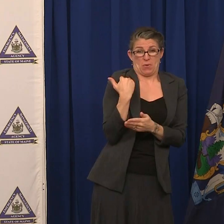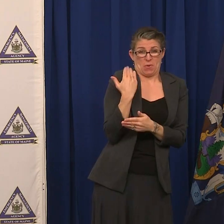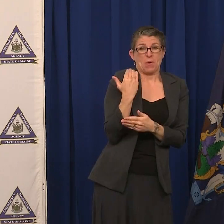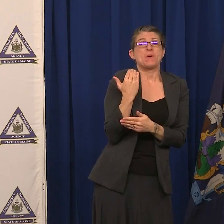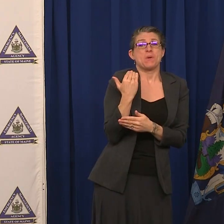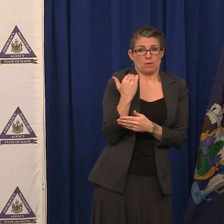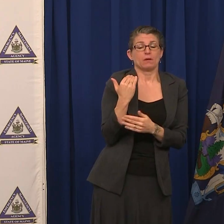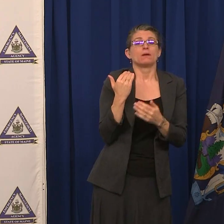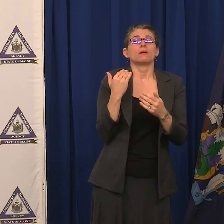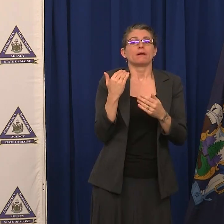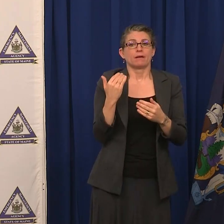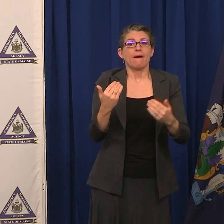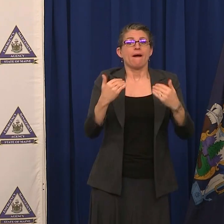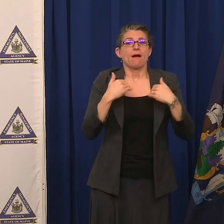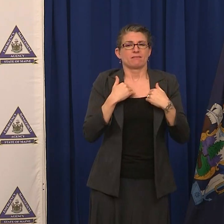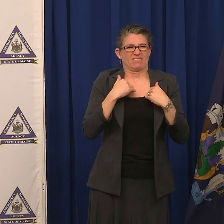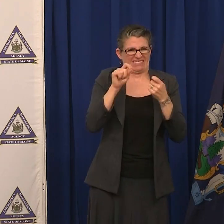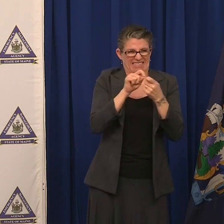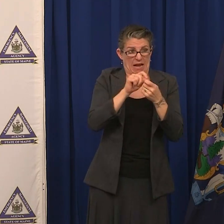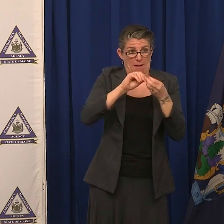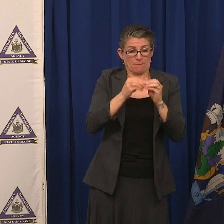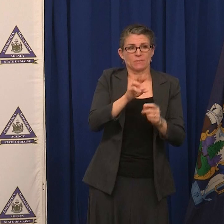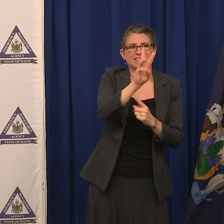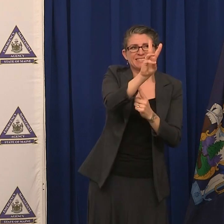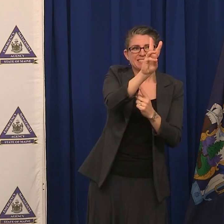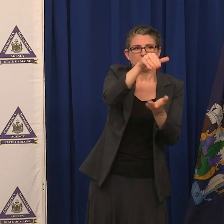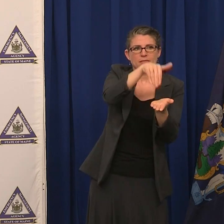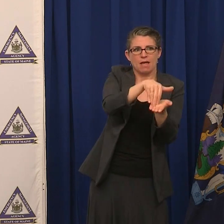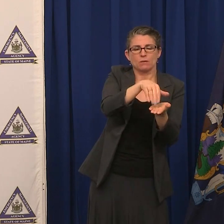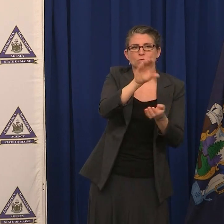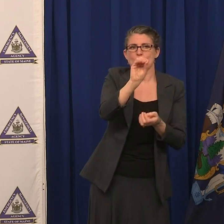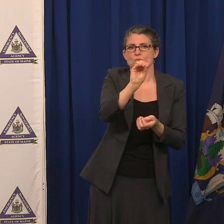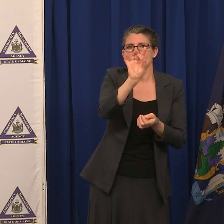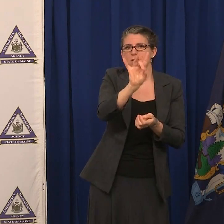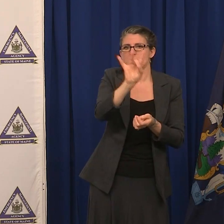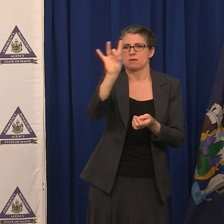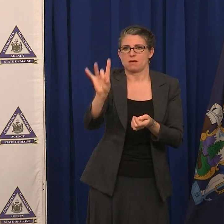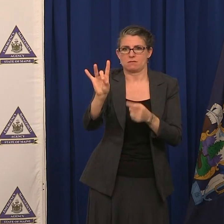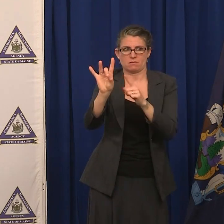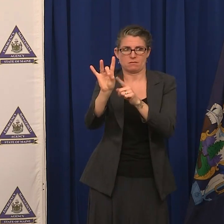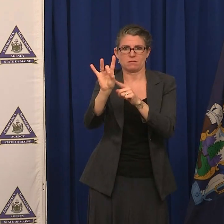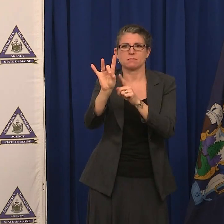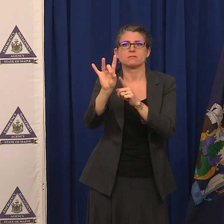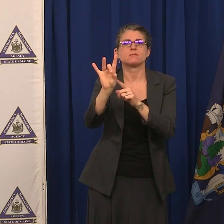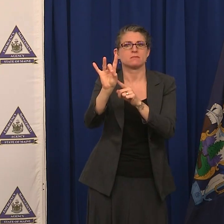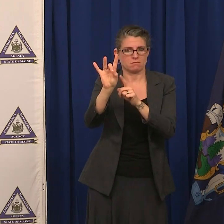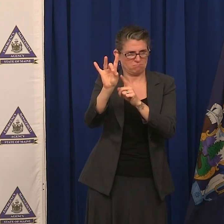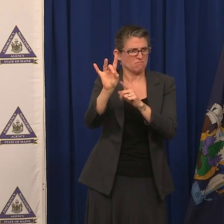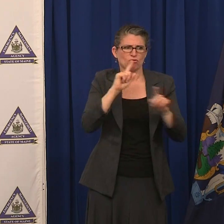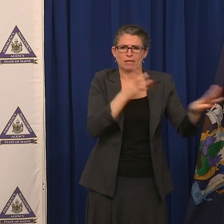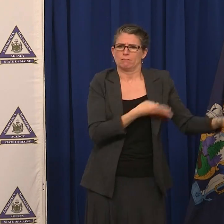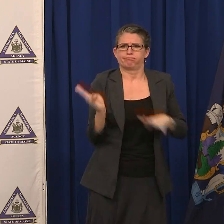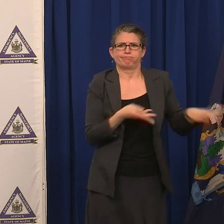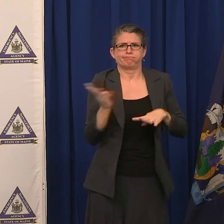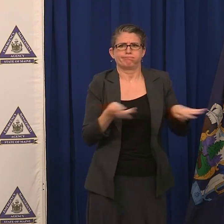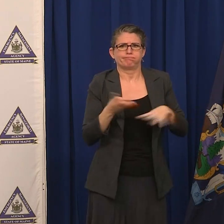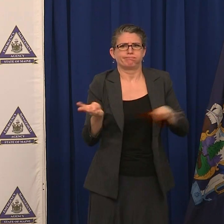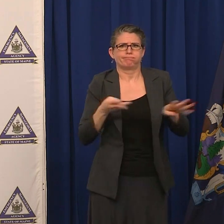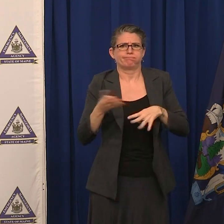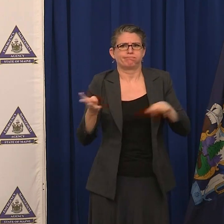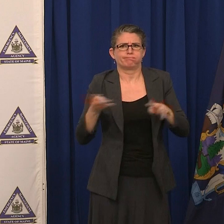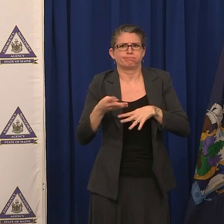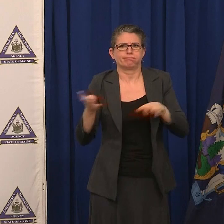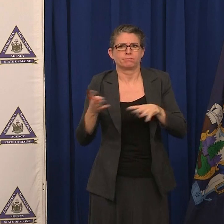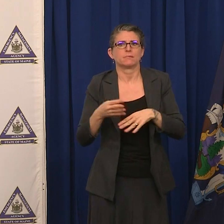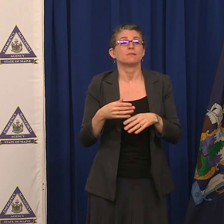tests. That is, again, a snapshot of a very fast-moving train, a train that's actually gaining acceleration